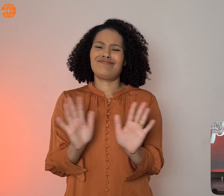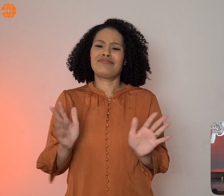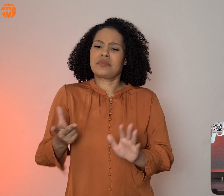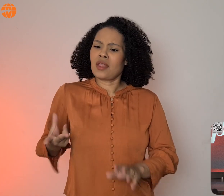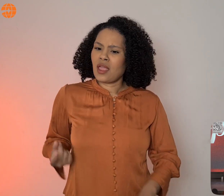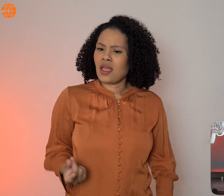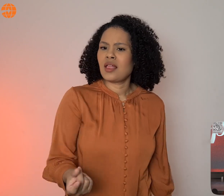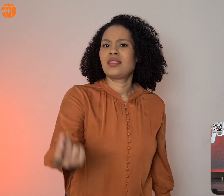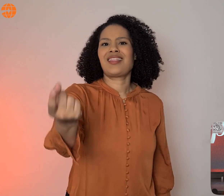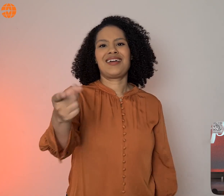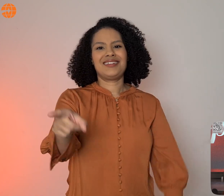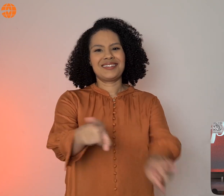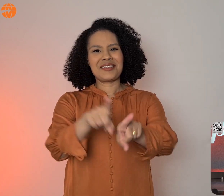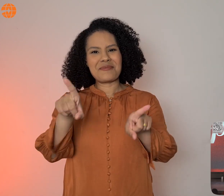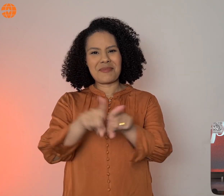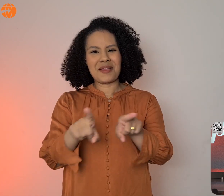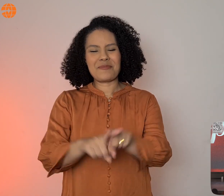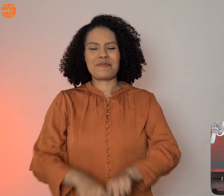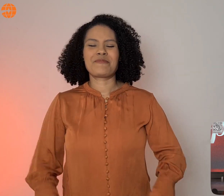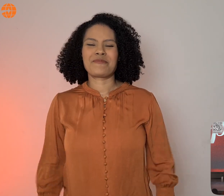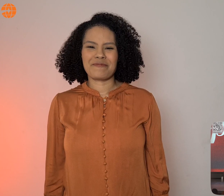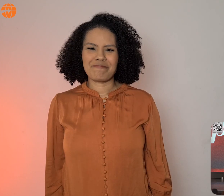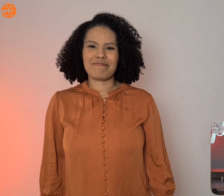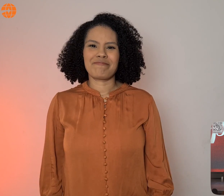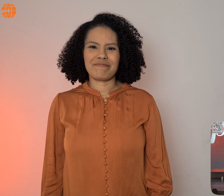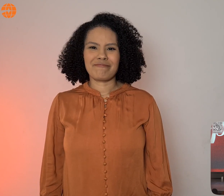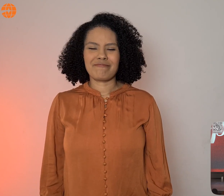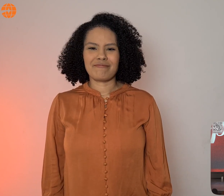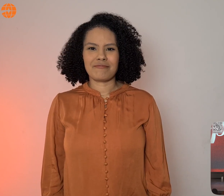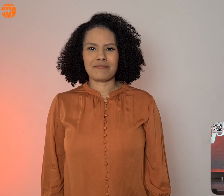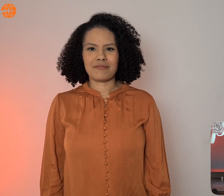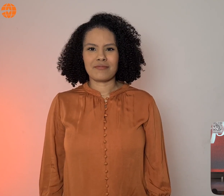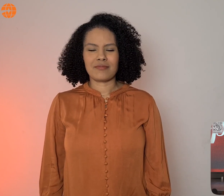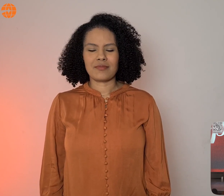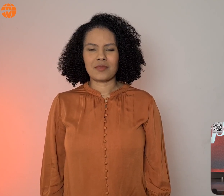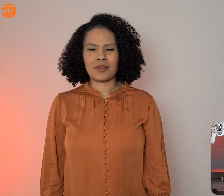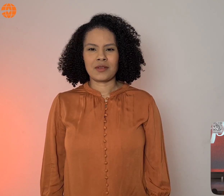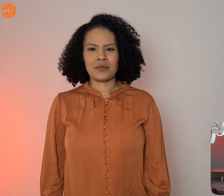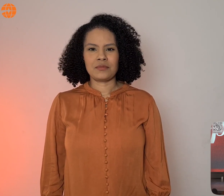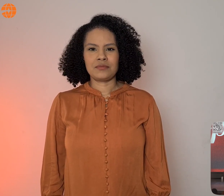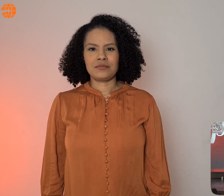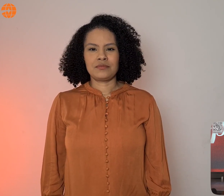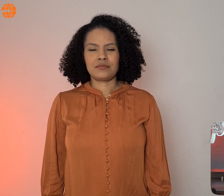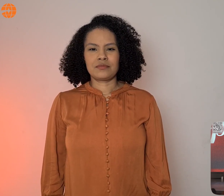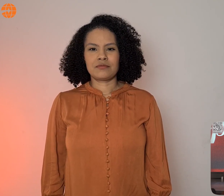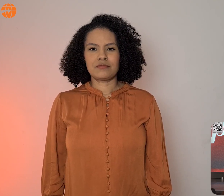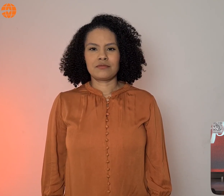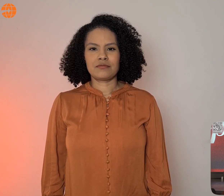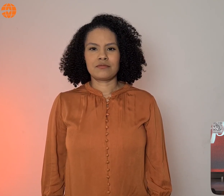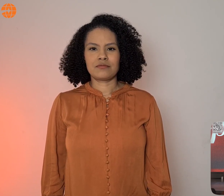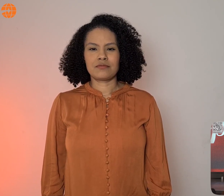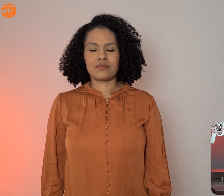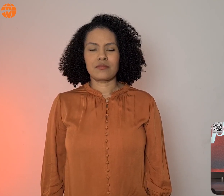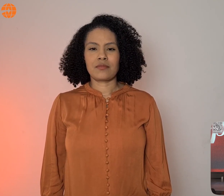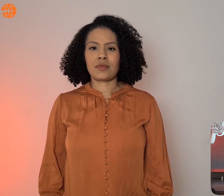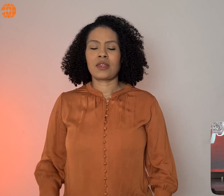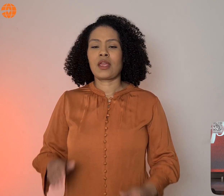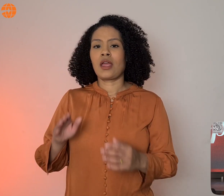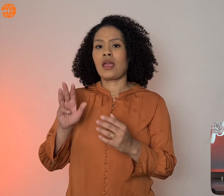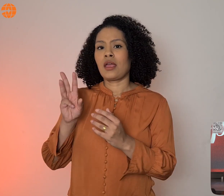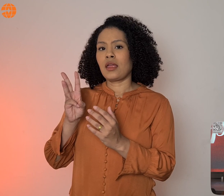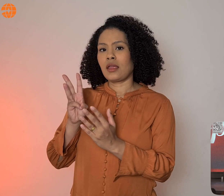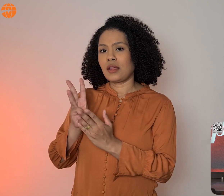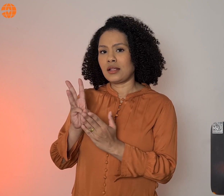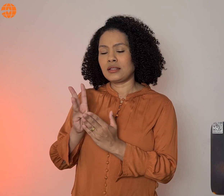essa Eternally. vida, mas também eternamente. Isaiah 40:31 says this. But they Isaías